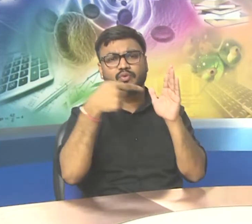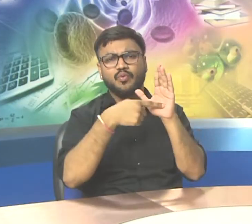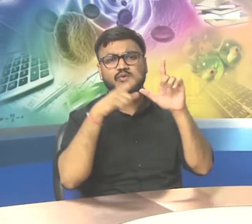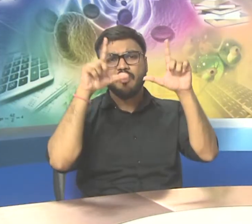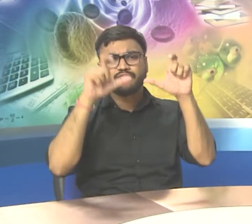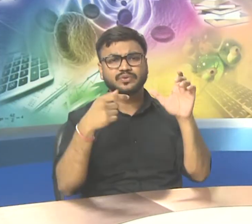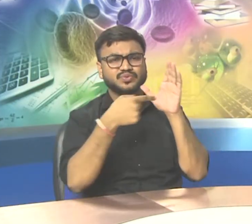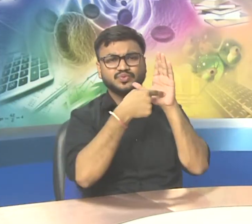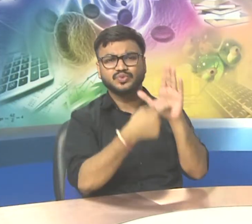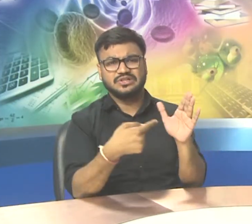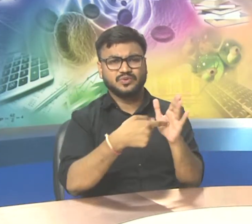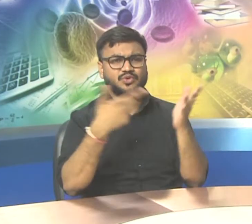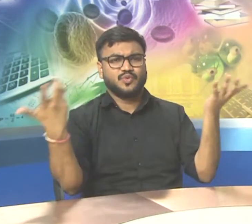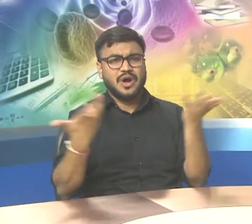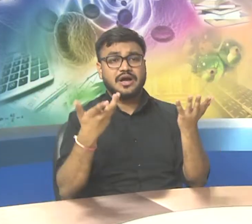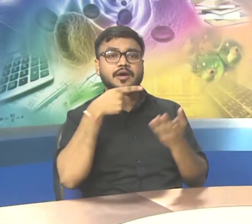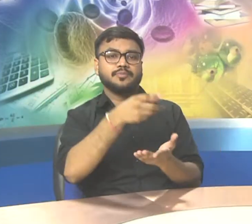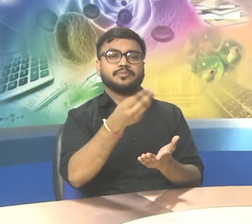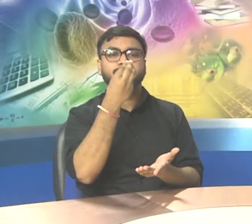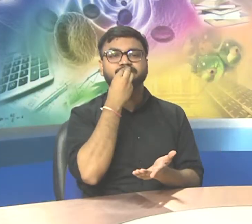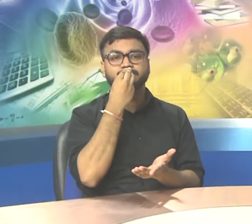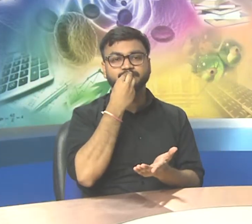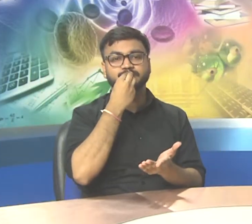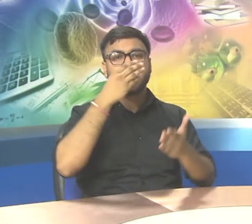So students, this picture shows